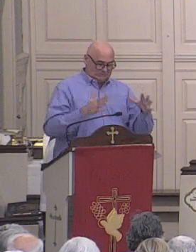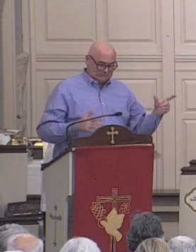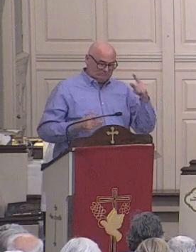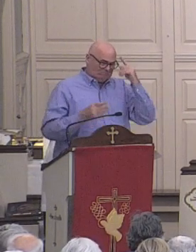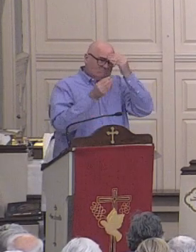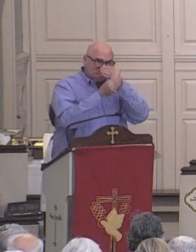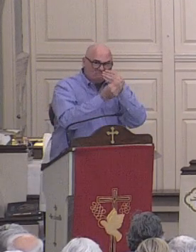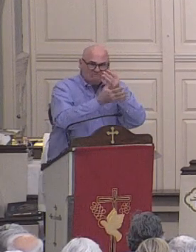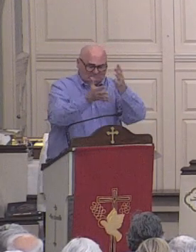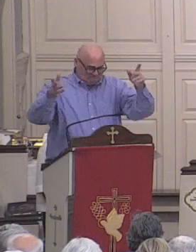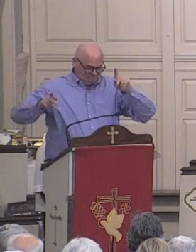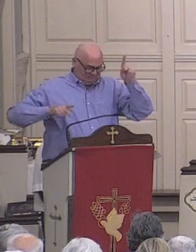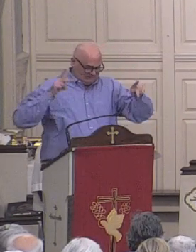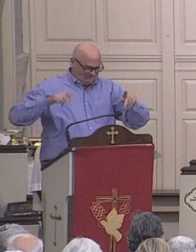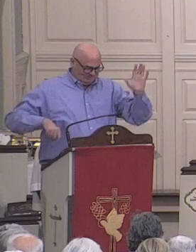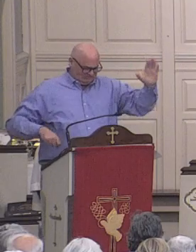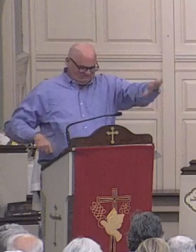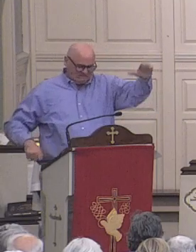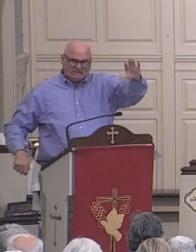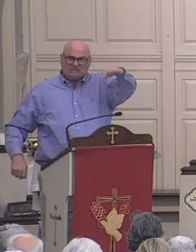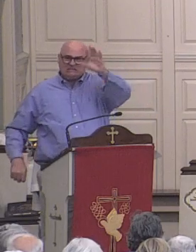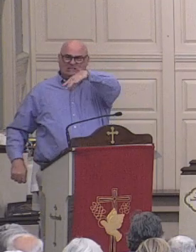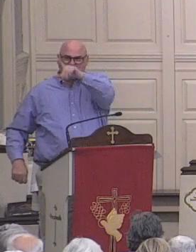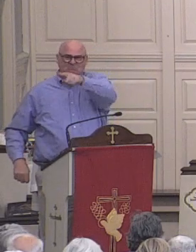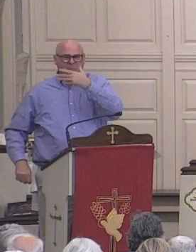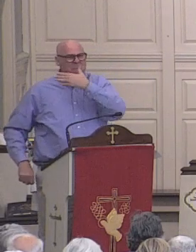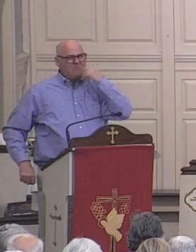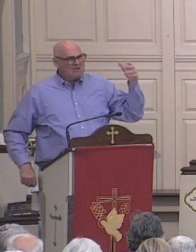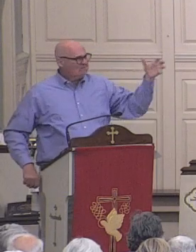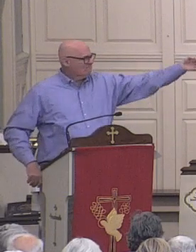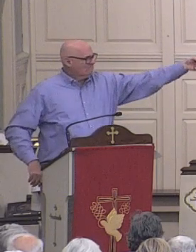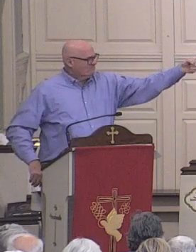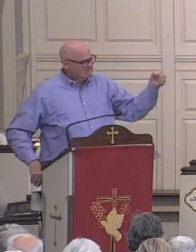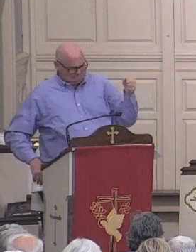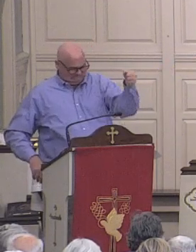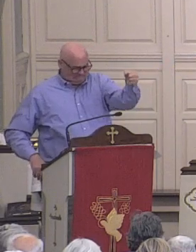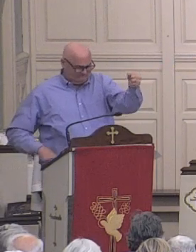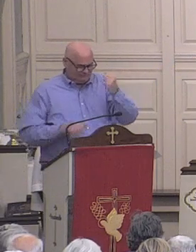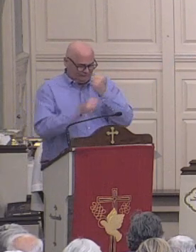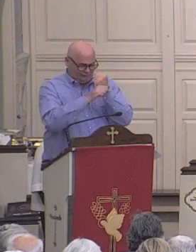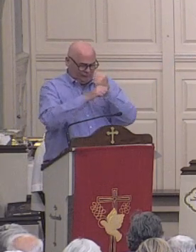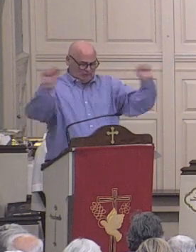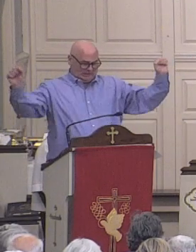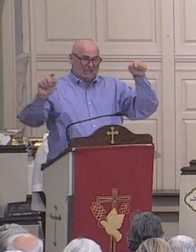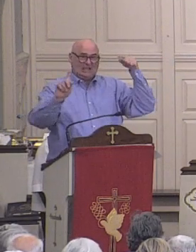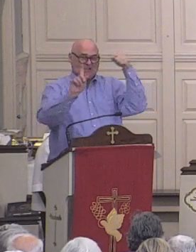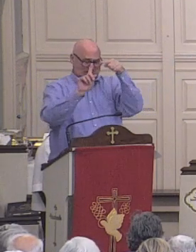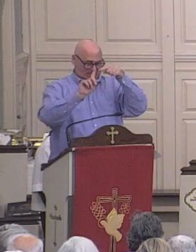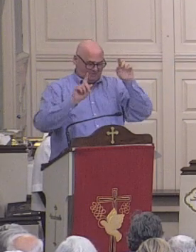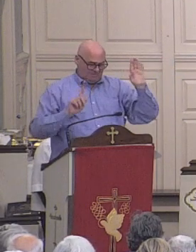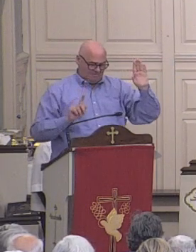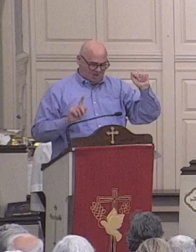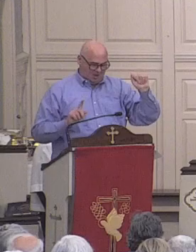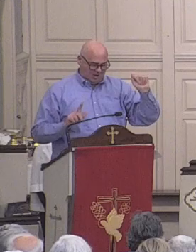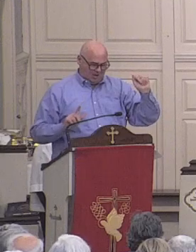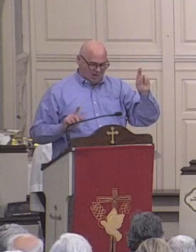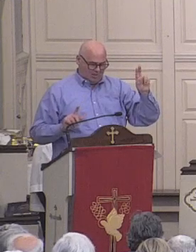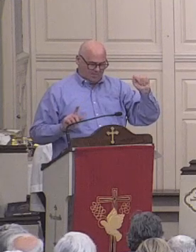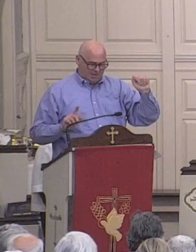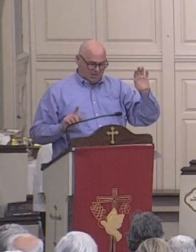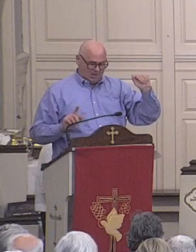But the chief priests stirred up the crowd to have him release